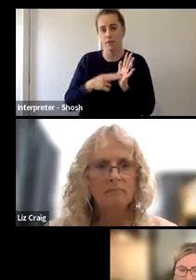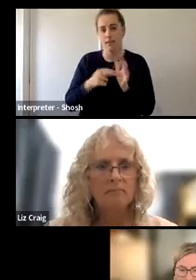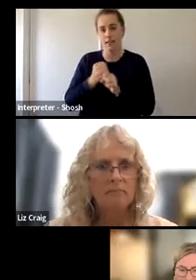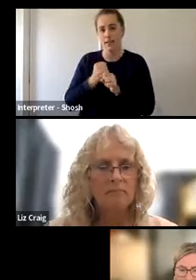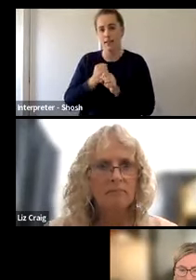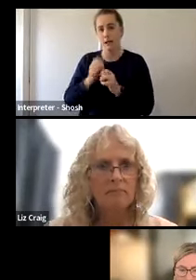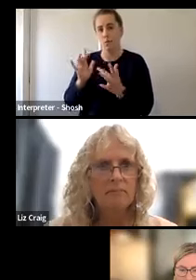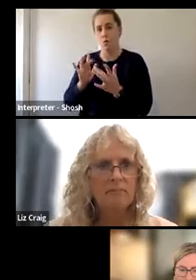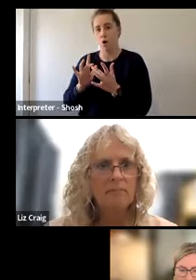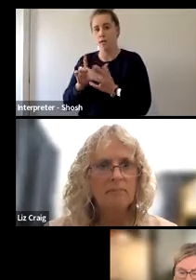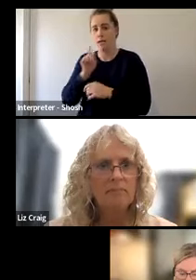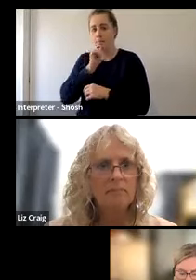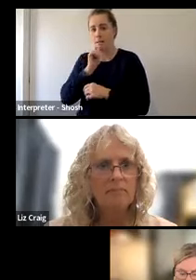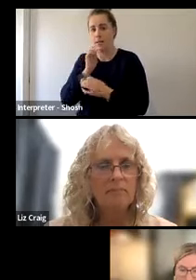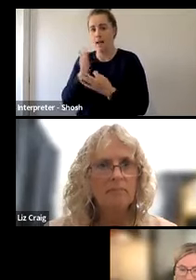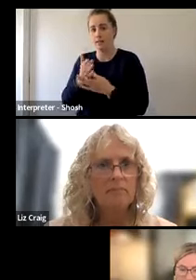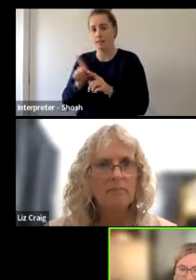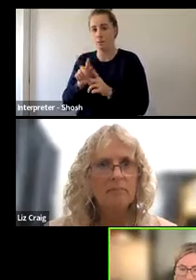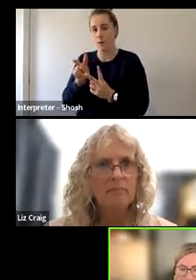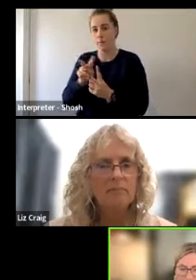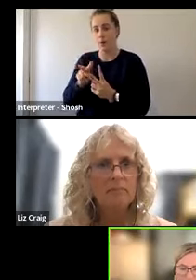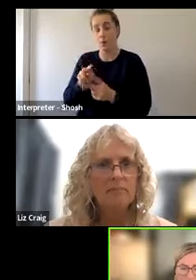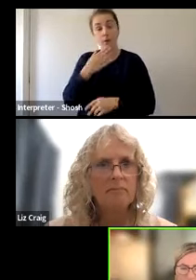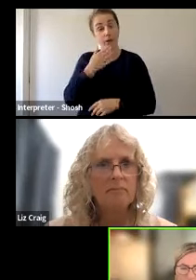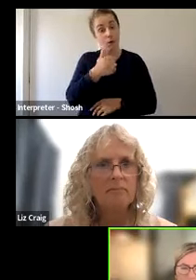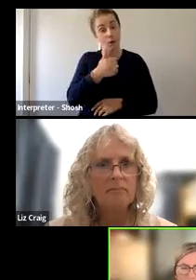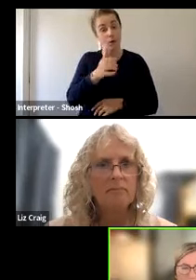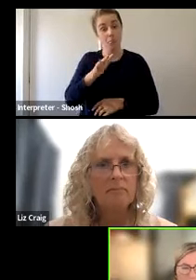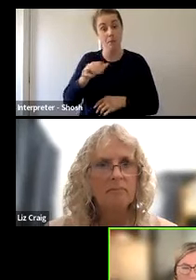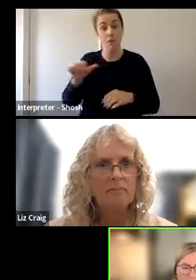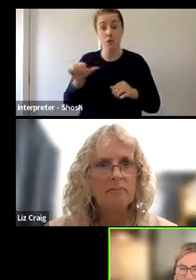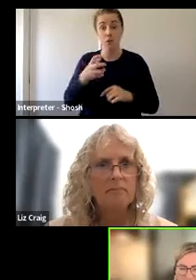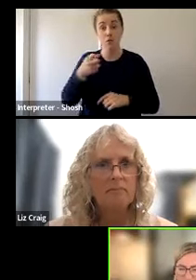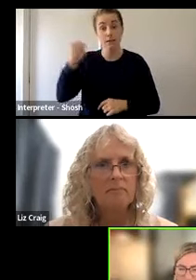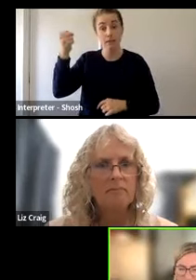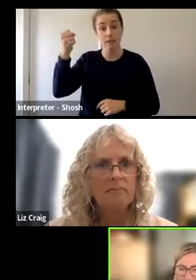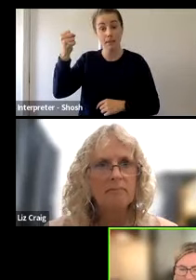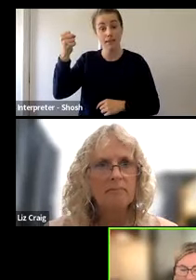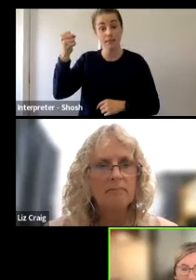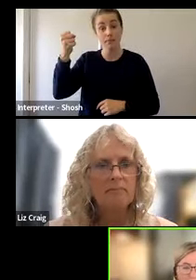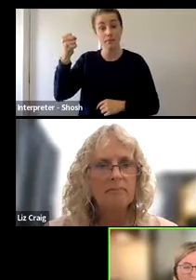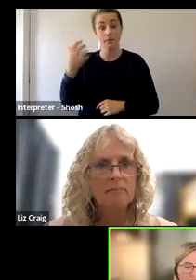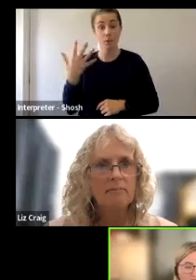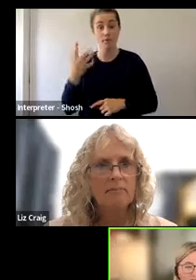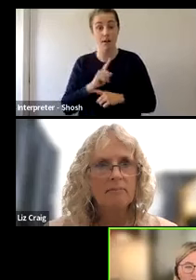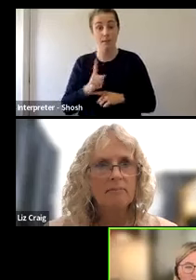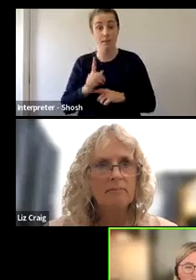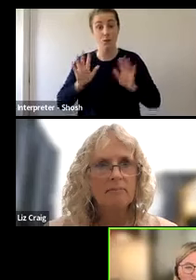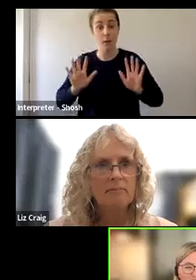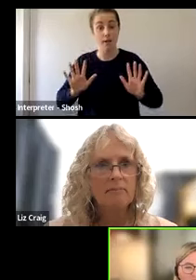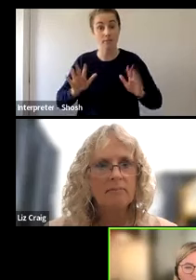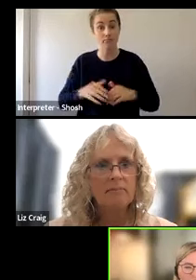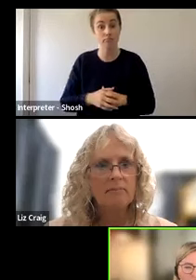Media Access as well. Thank you. Perhaps we shall suspend for 5 minutes, just while